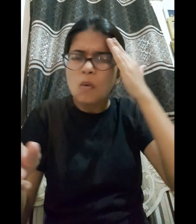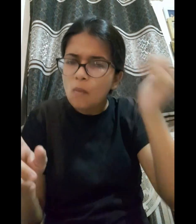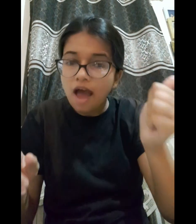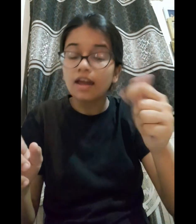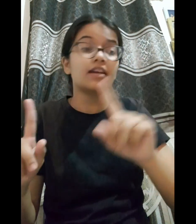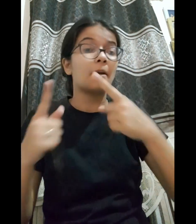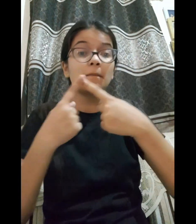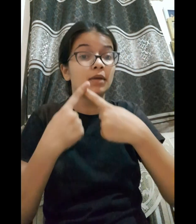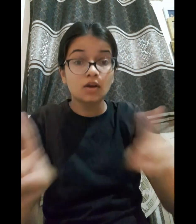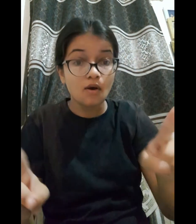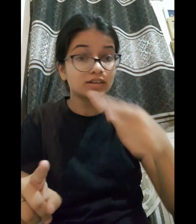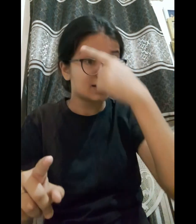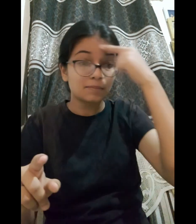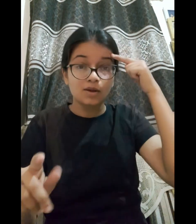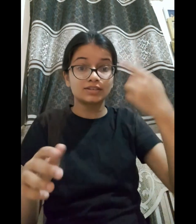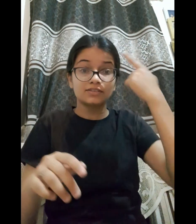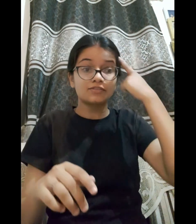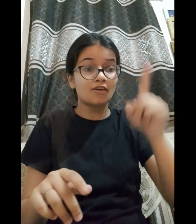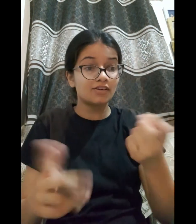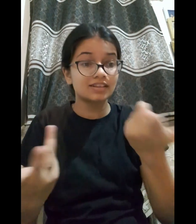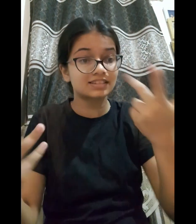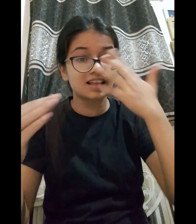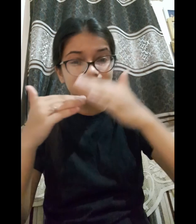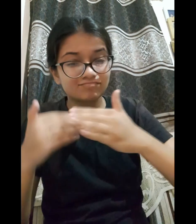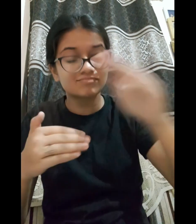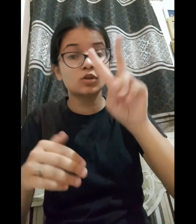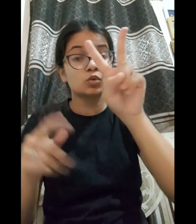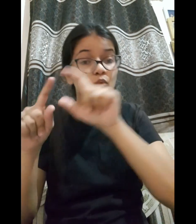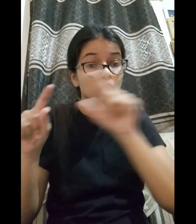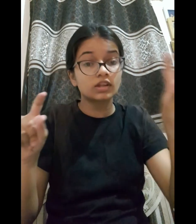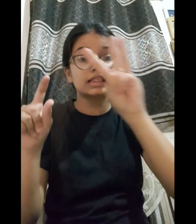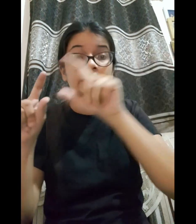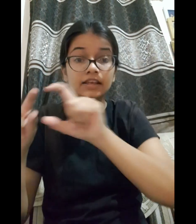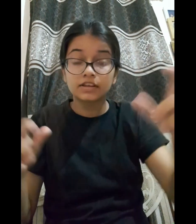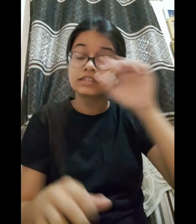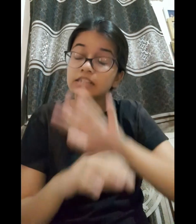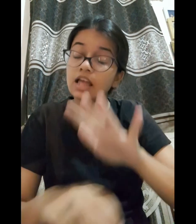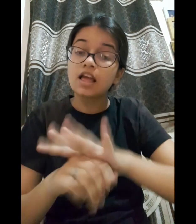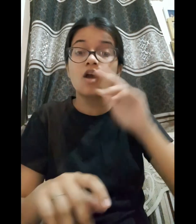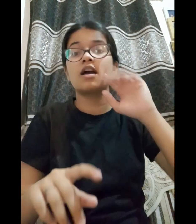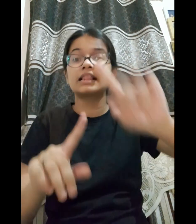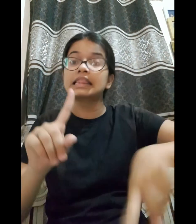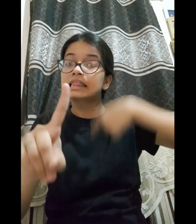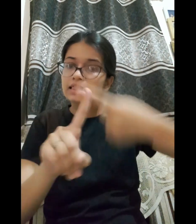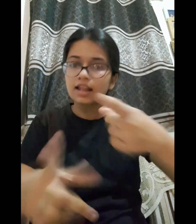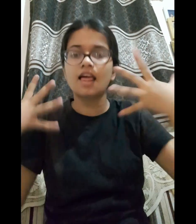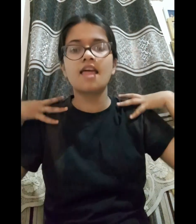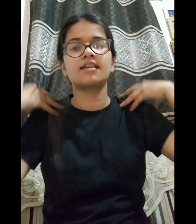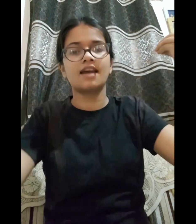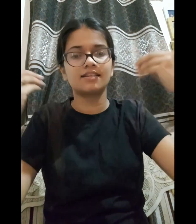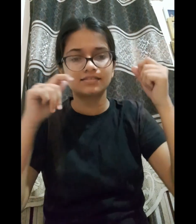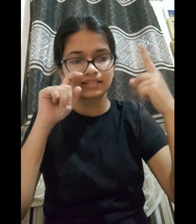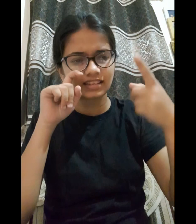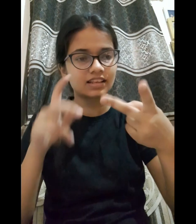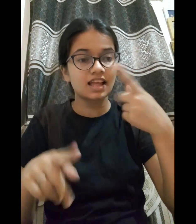the tendency for clotting remains for about 2 to 3 weeks. Therefore, you cover up for 3 weeks. You would have managed the